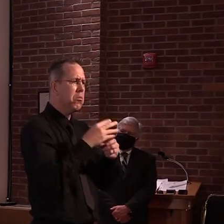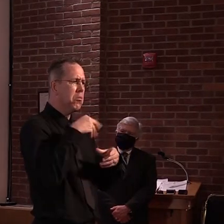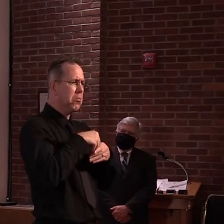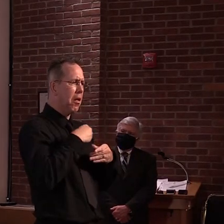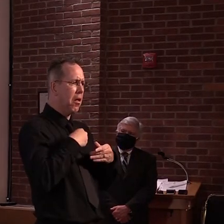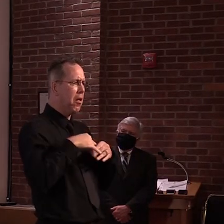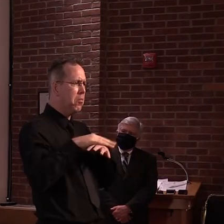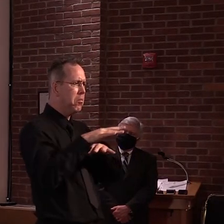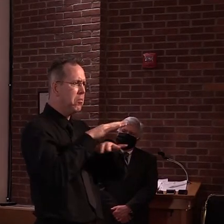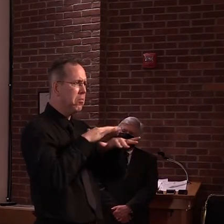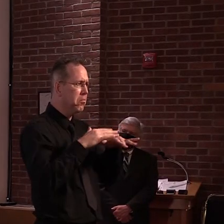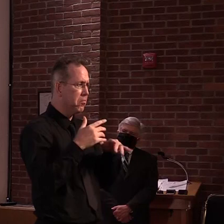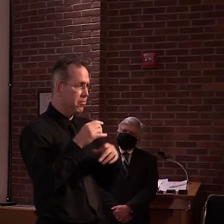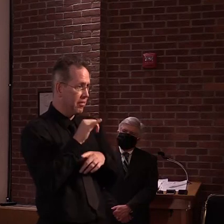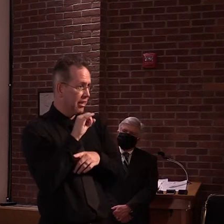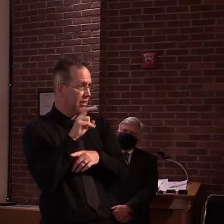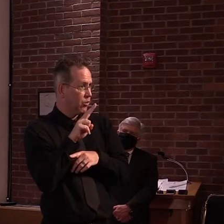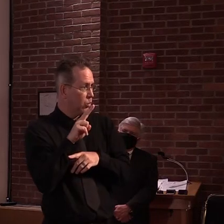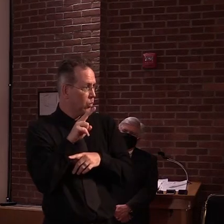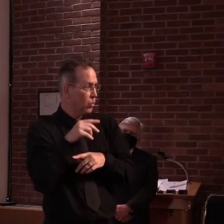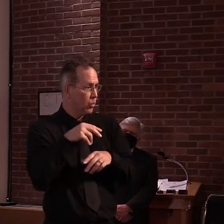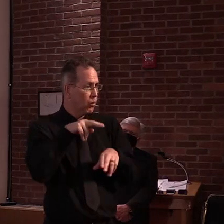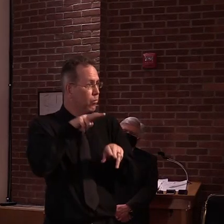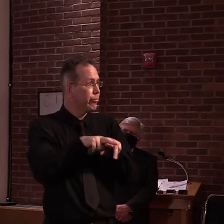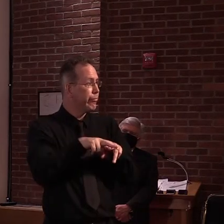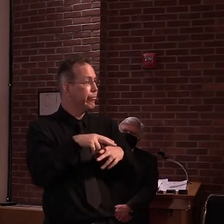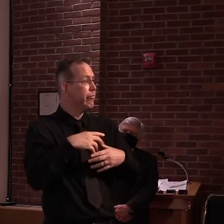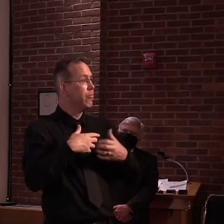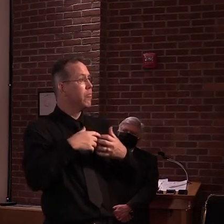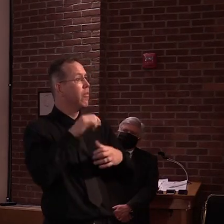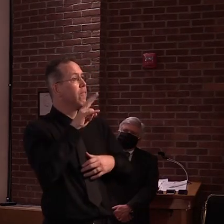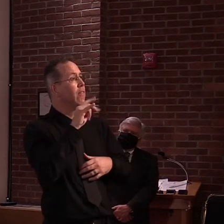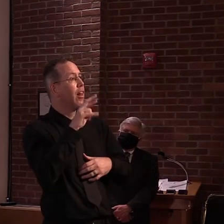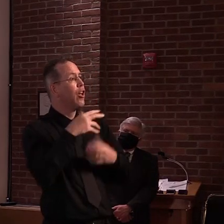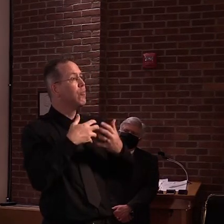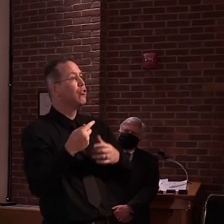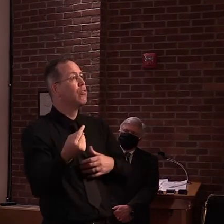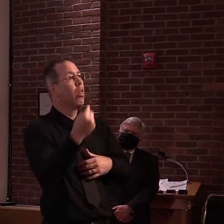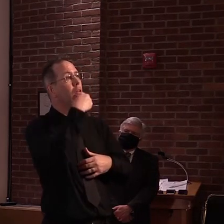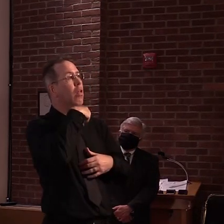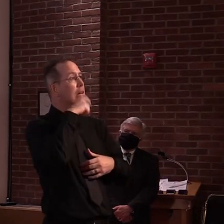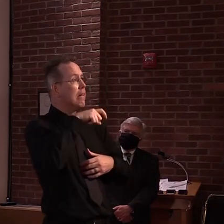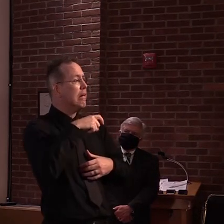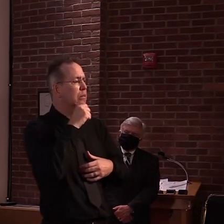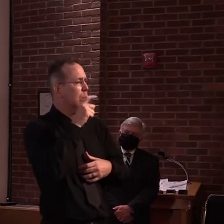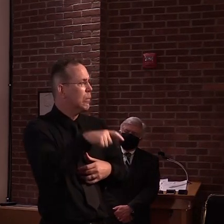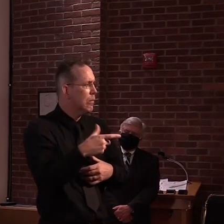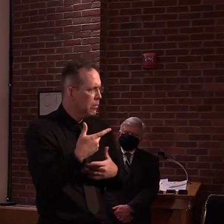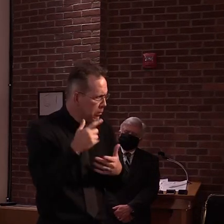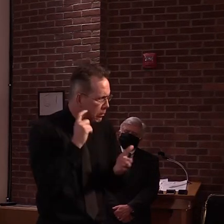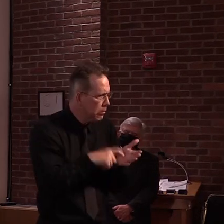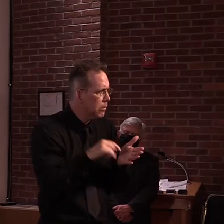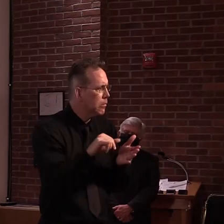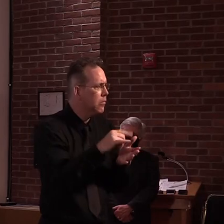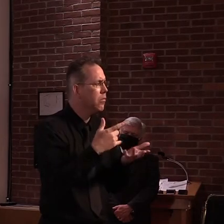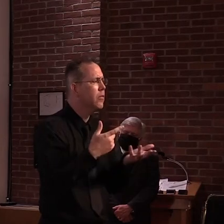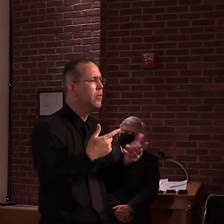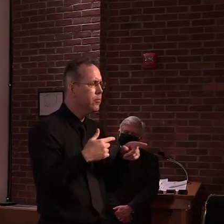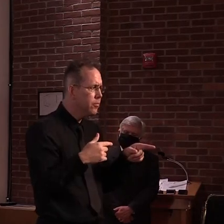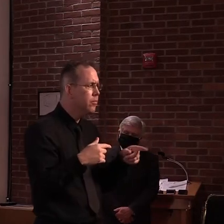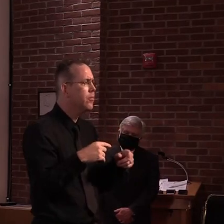the hospital with a diagnosis of COVID is in the low single digits on any given